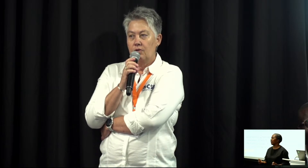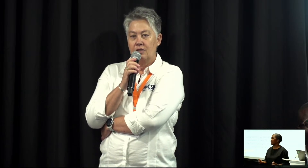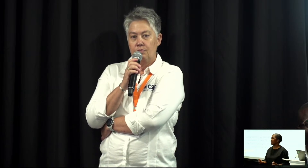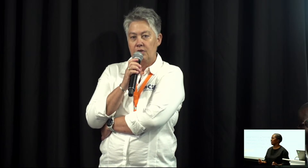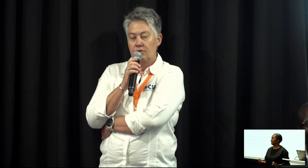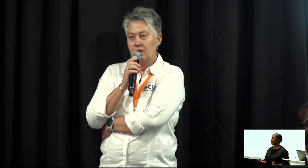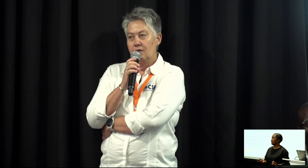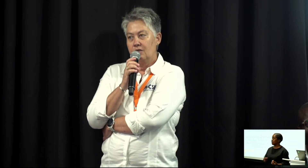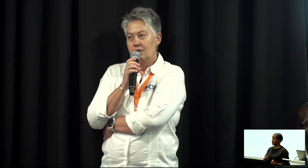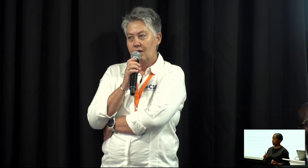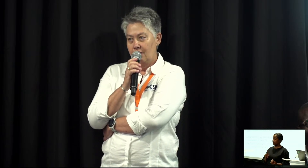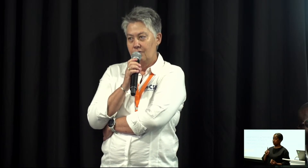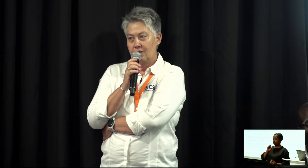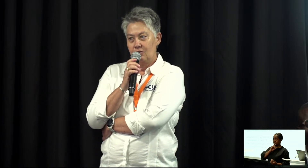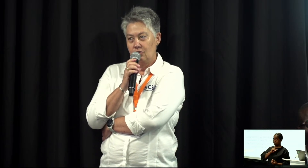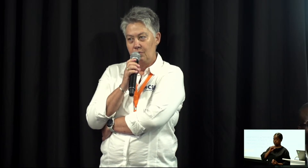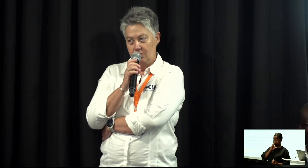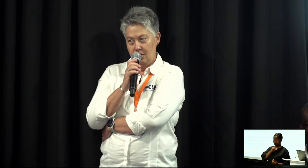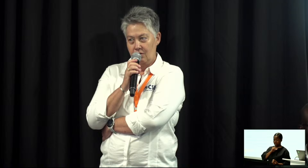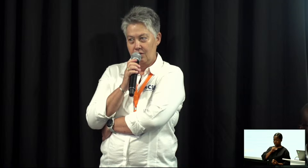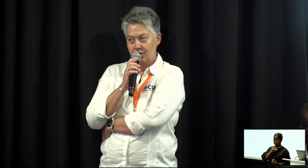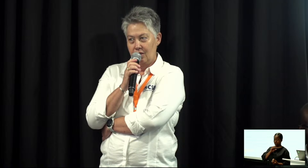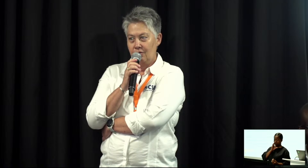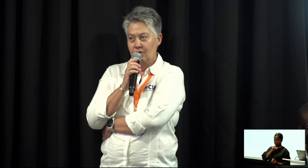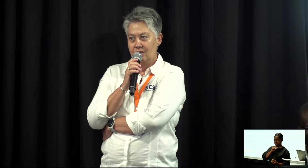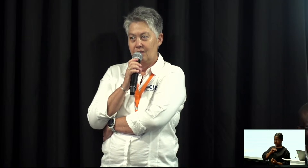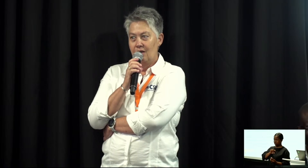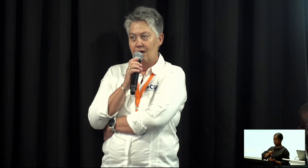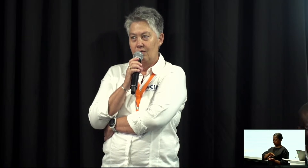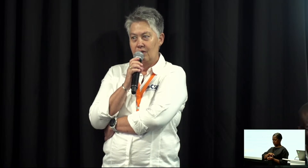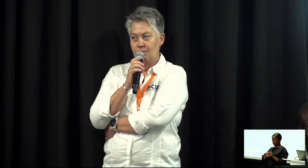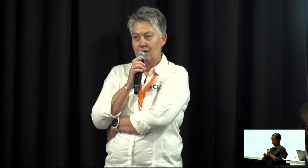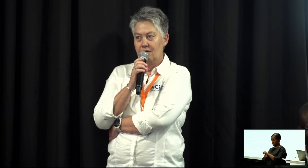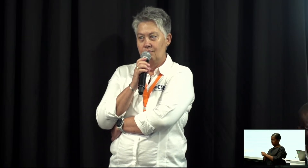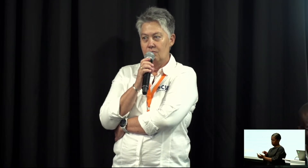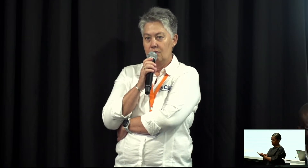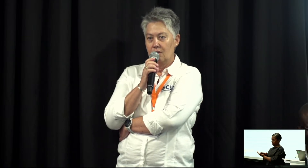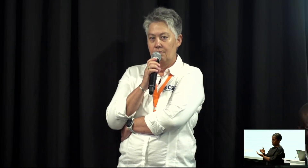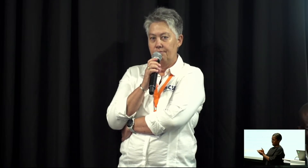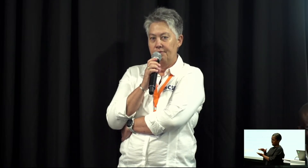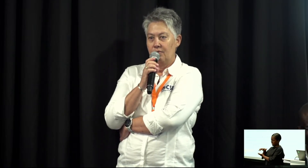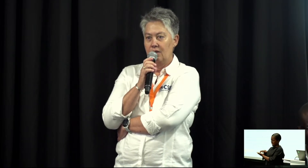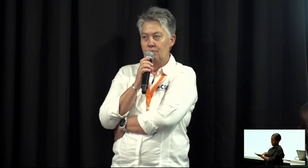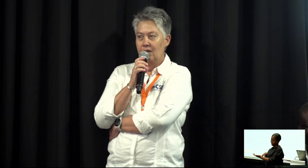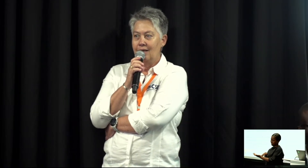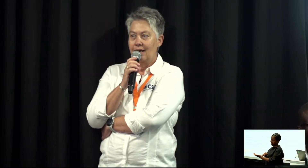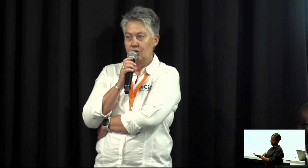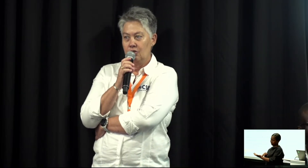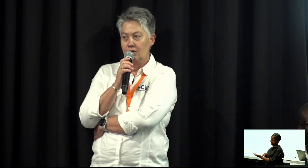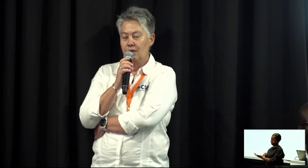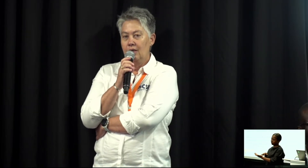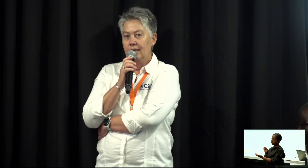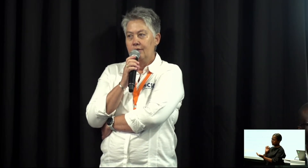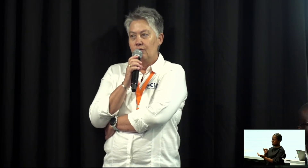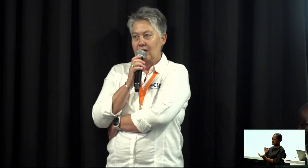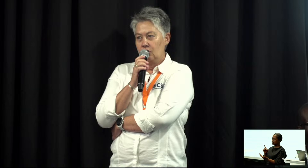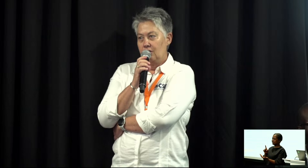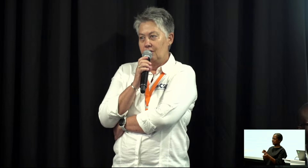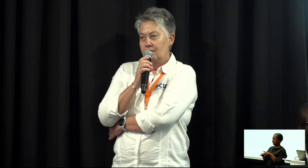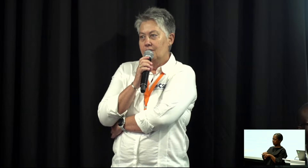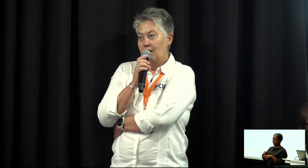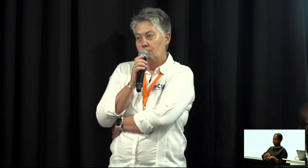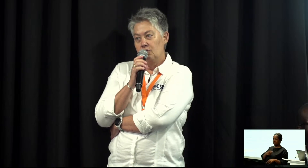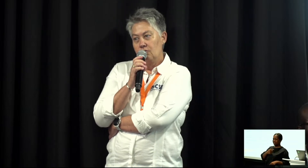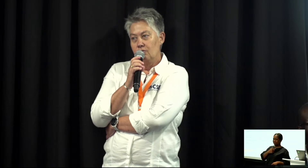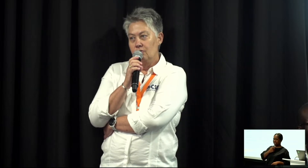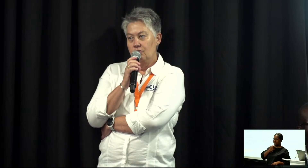integrates both our speech recognition and our text-to-speech technology. And you can see how it becomes available in action to